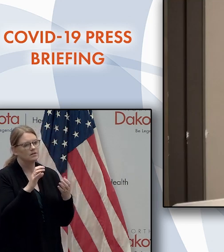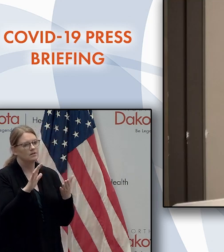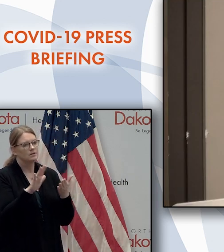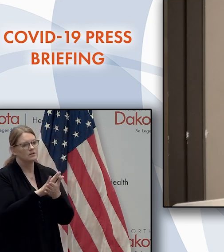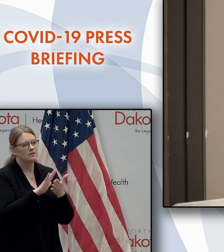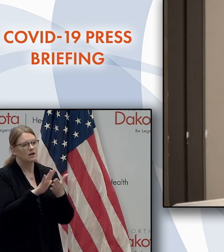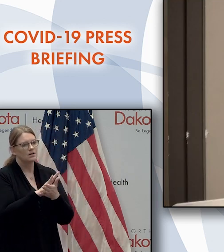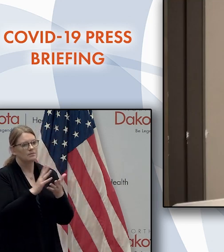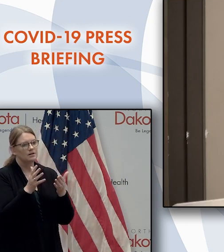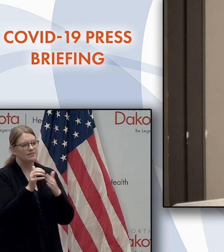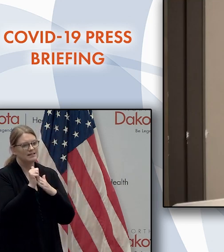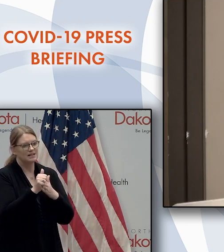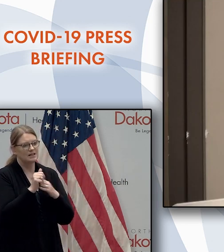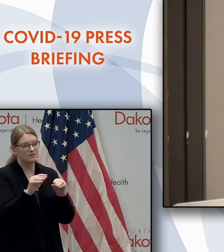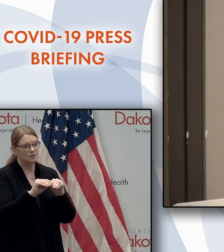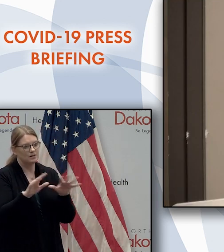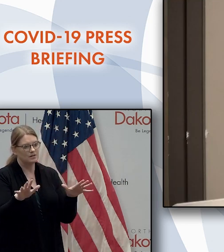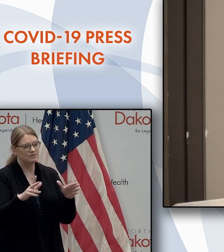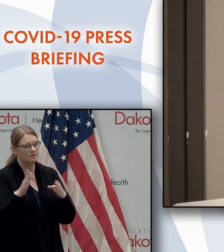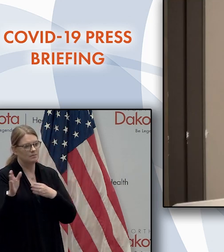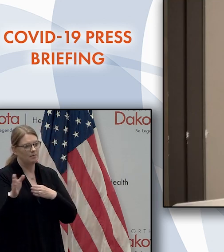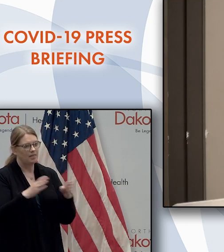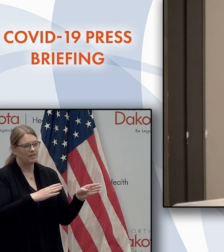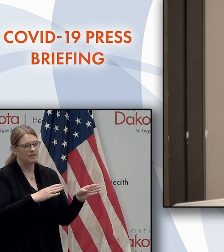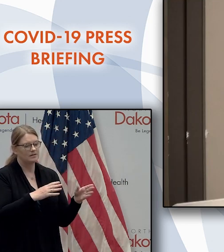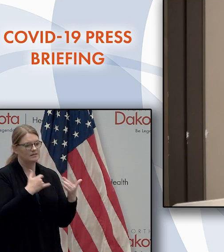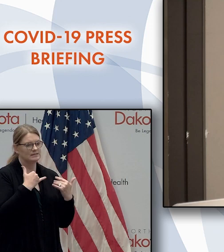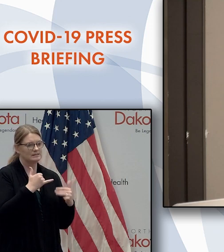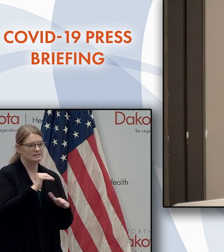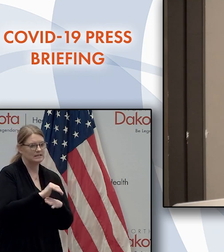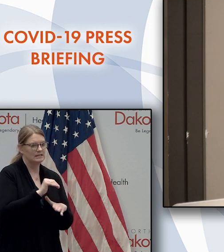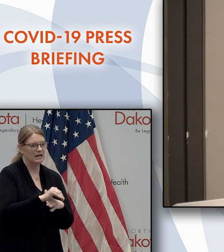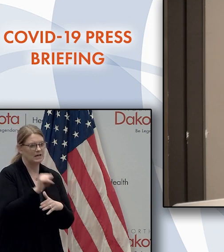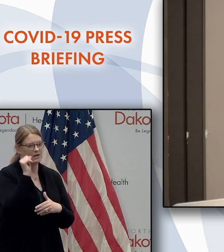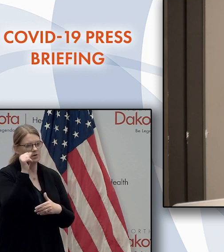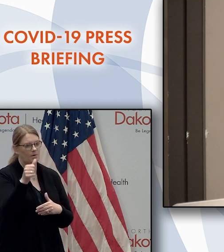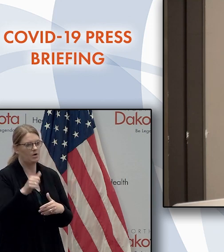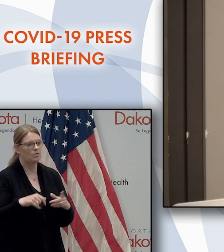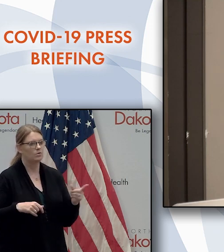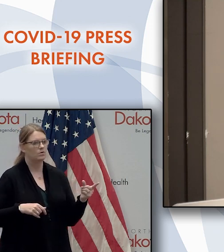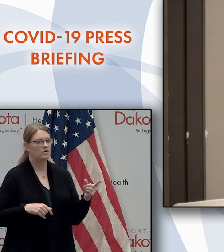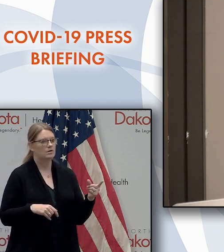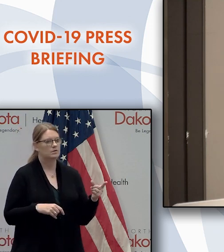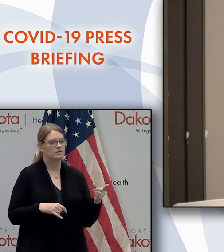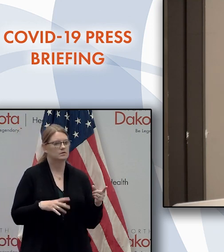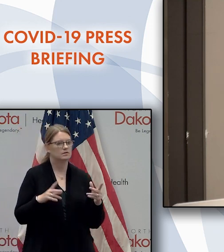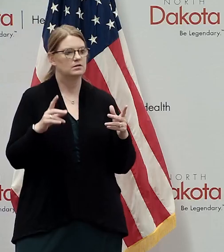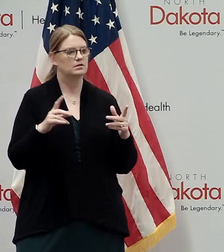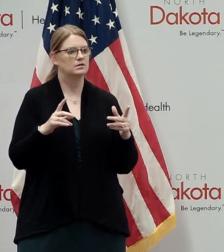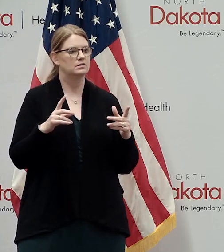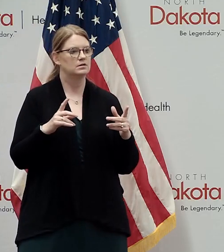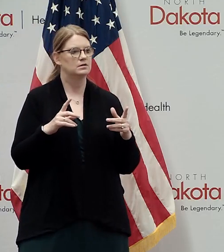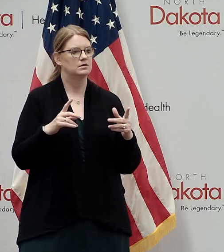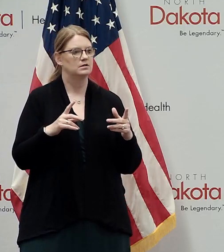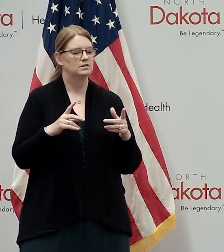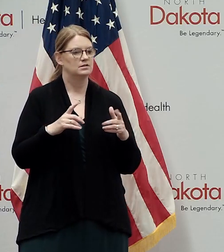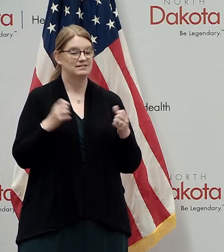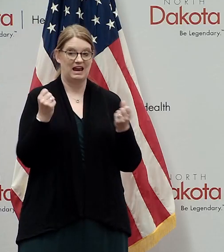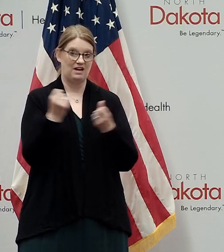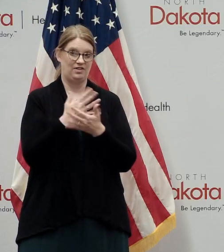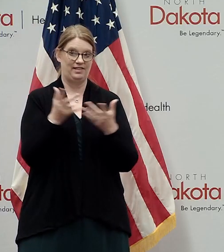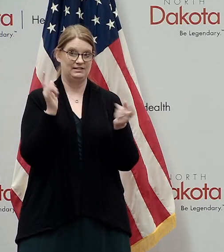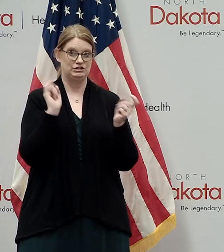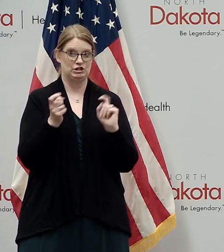that's been released yet. Is there a plan to do that either tonight or tomorrow? So the team, again, because things change